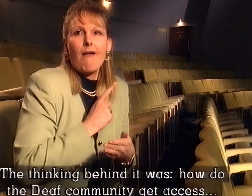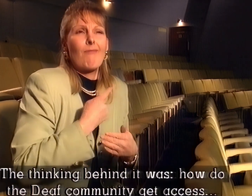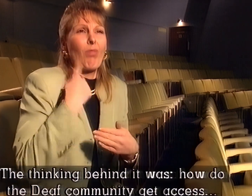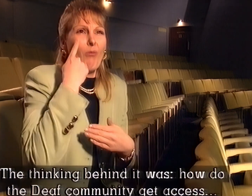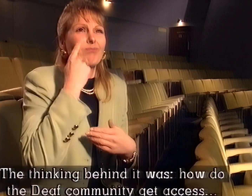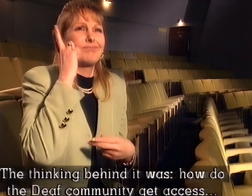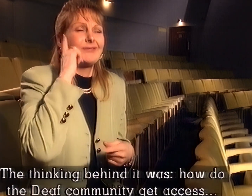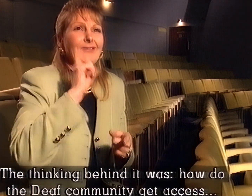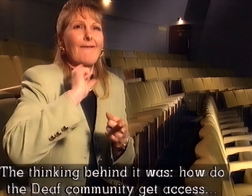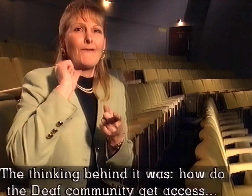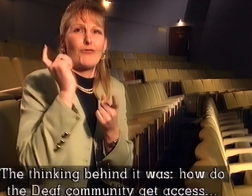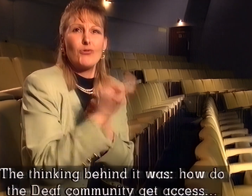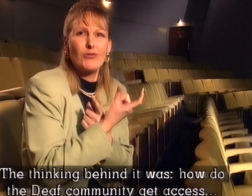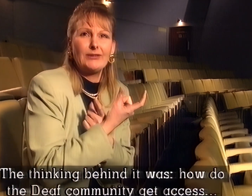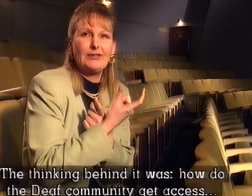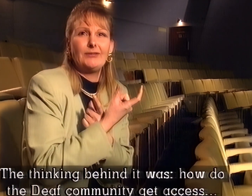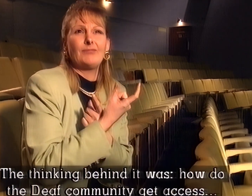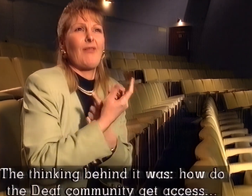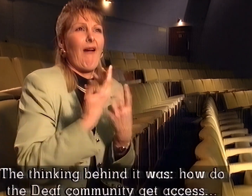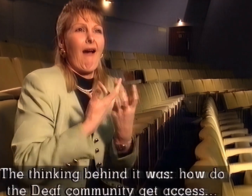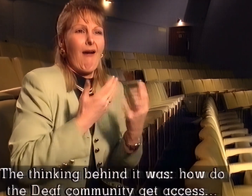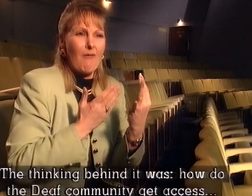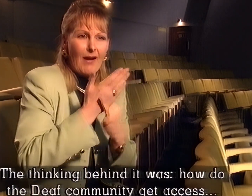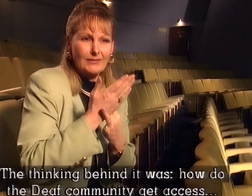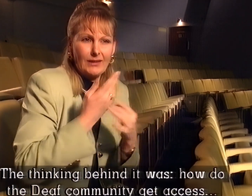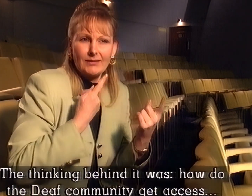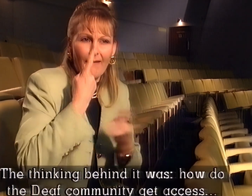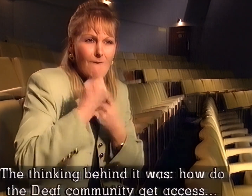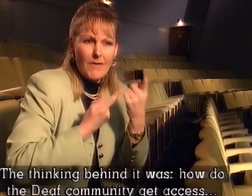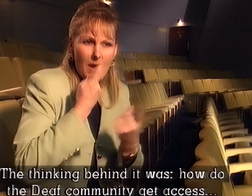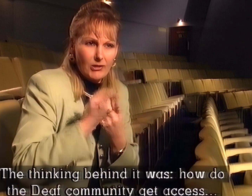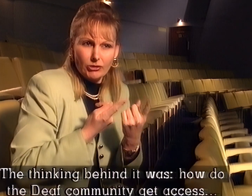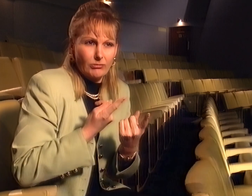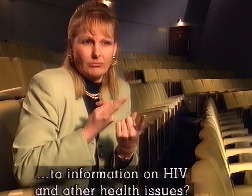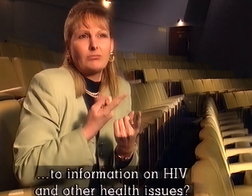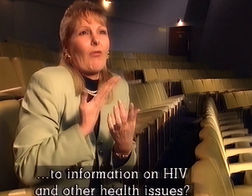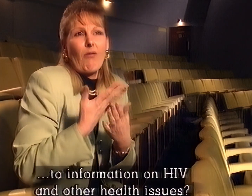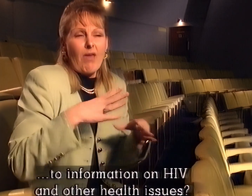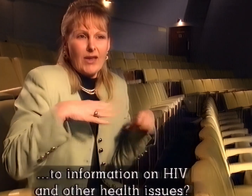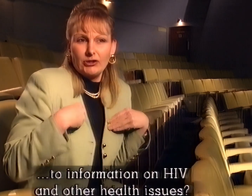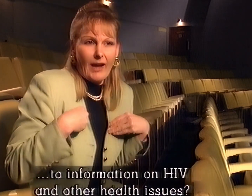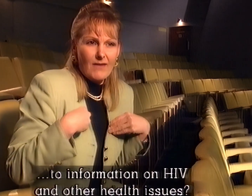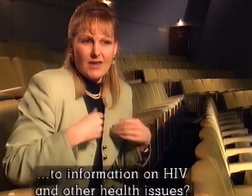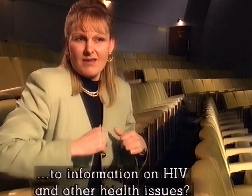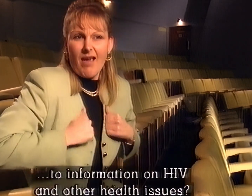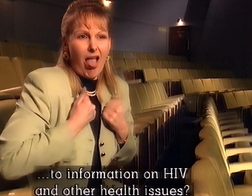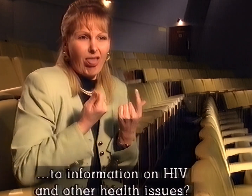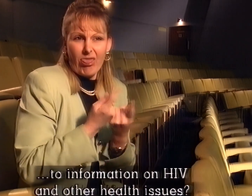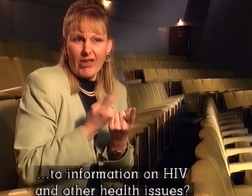The thinking behind it was, how do the deaf community get access to information on HIV and other